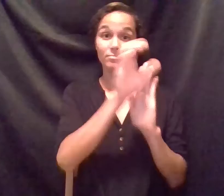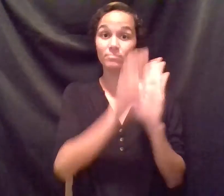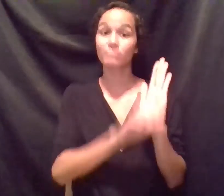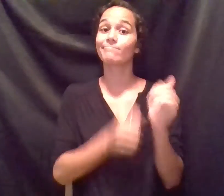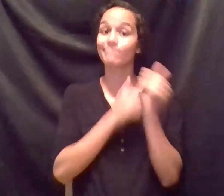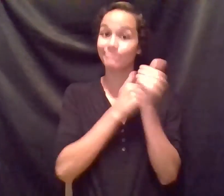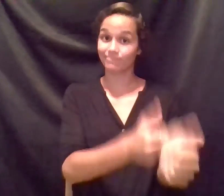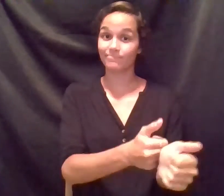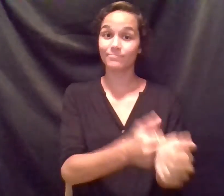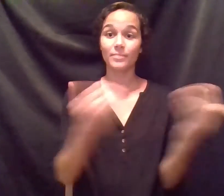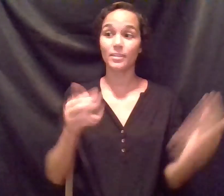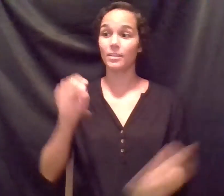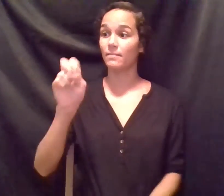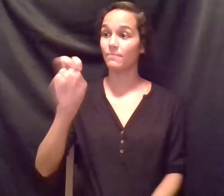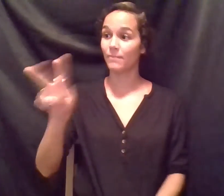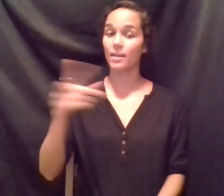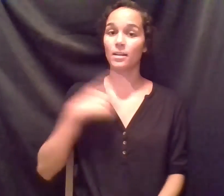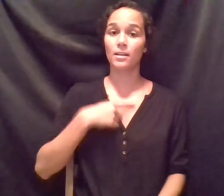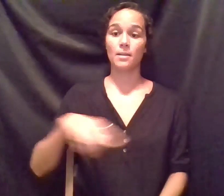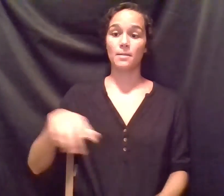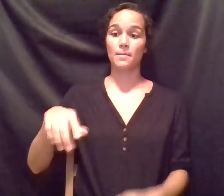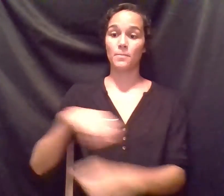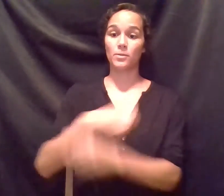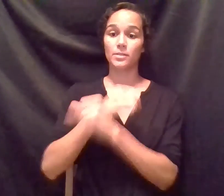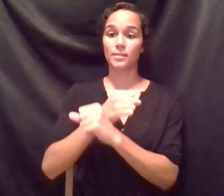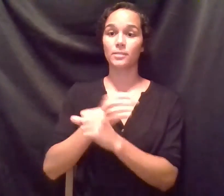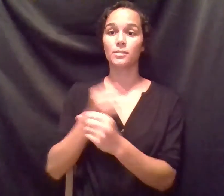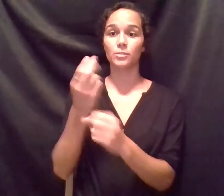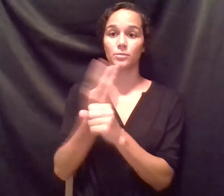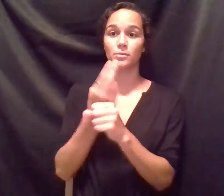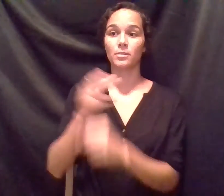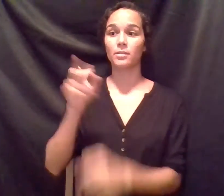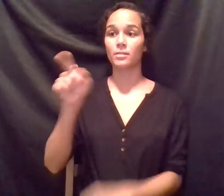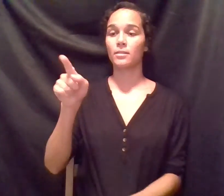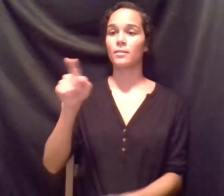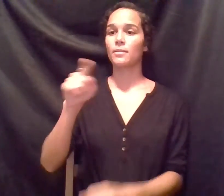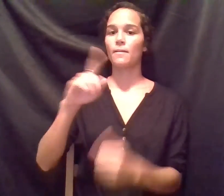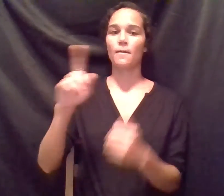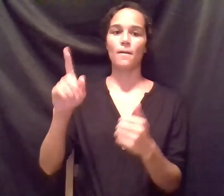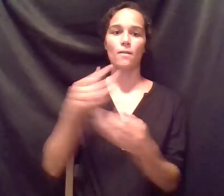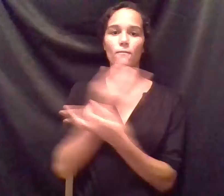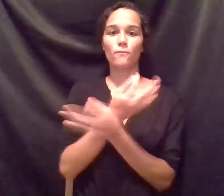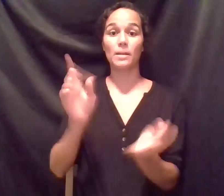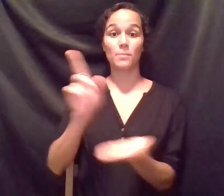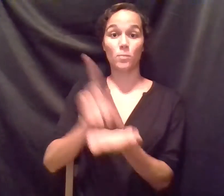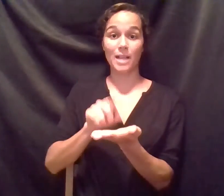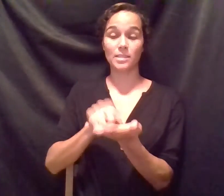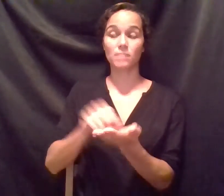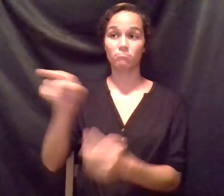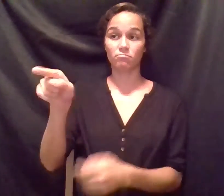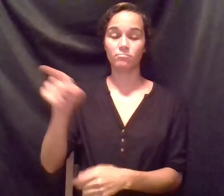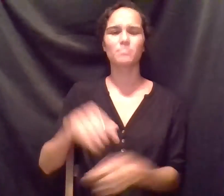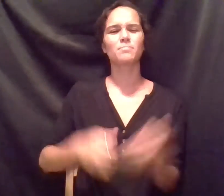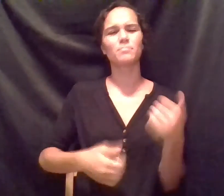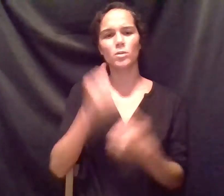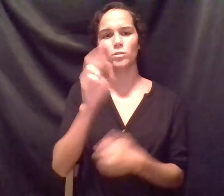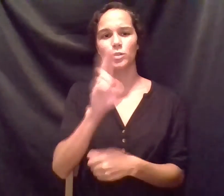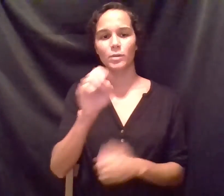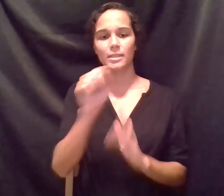state of Nevada and also in those circuits, and most of the United States will support that. Constitutional